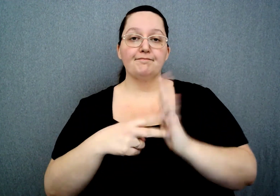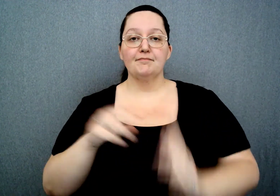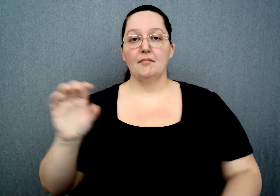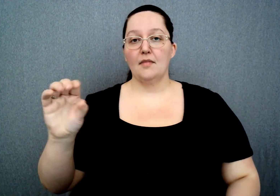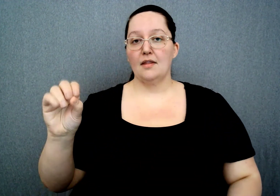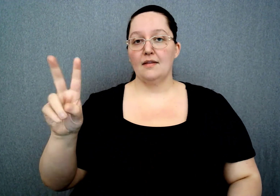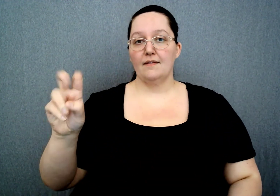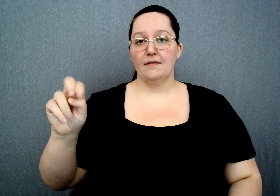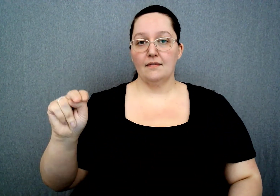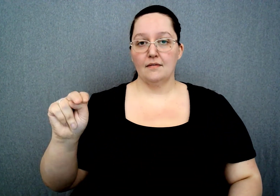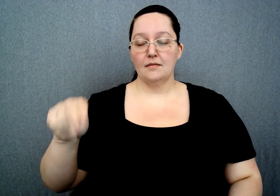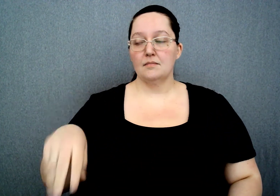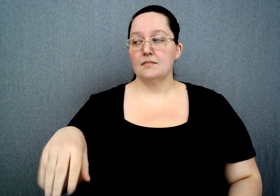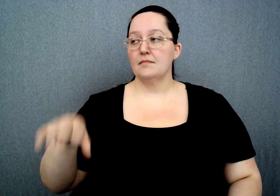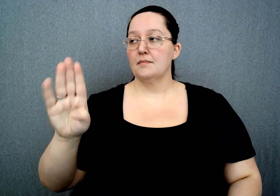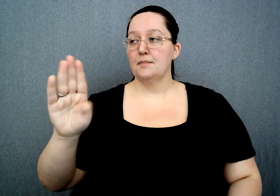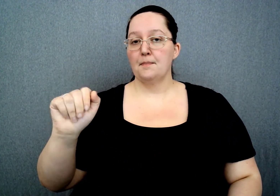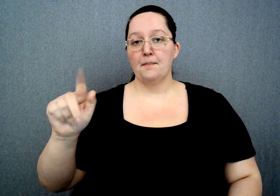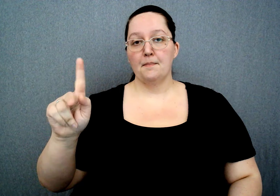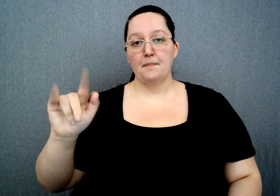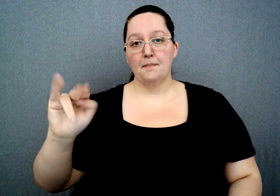once, this means oven or baking.